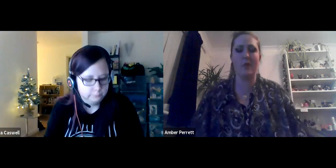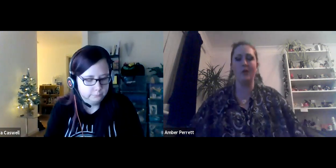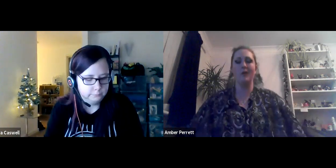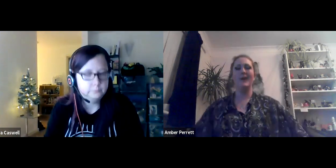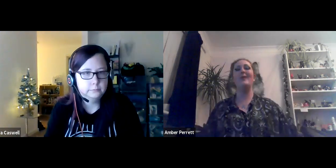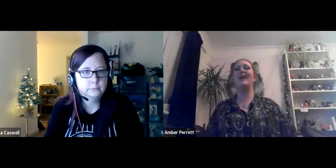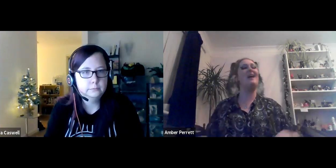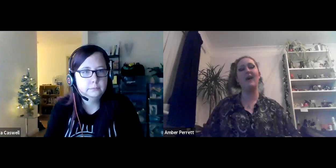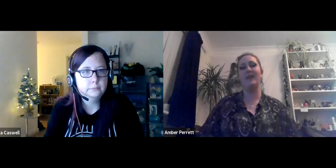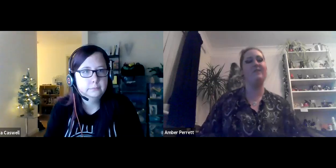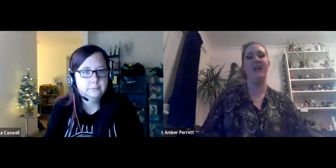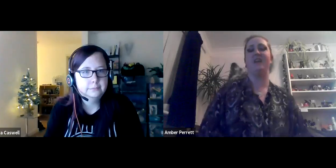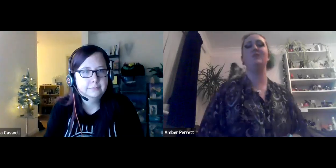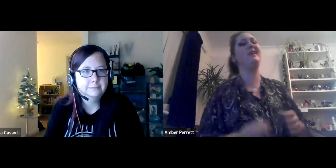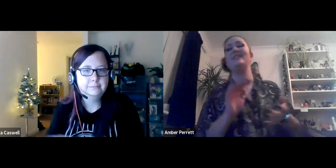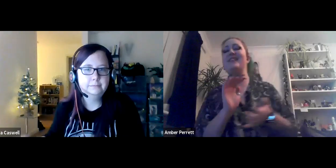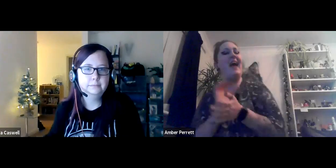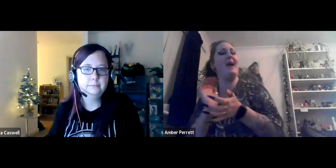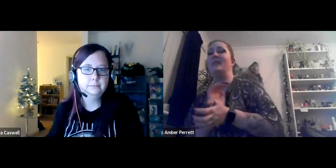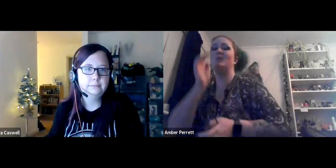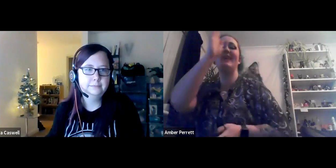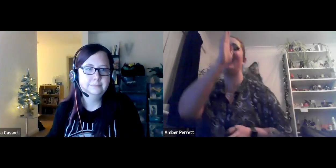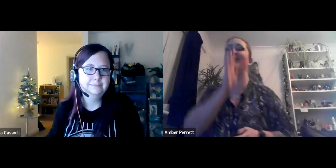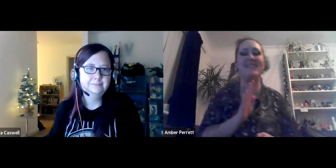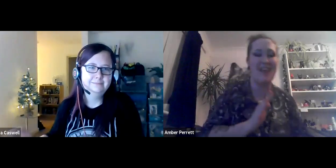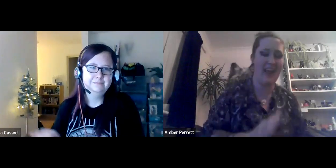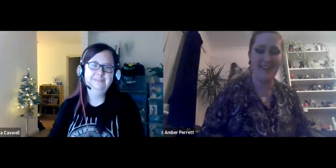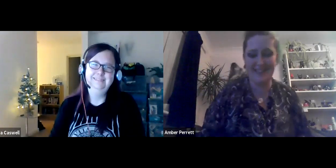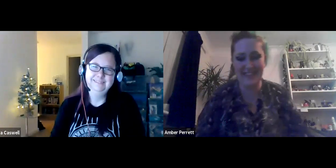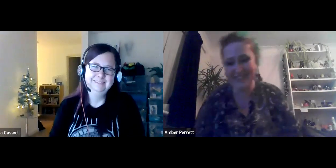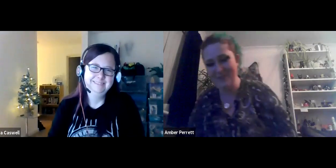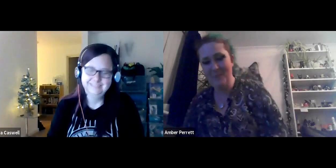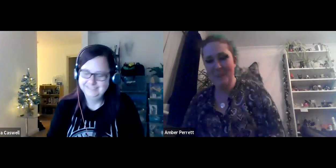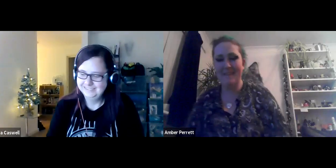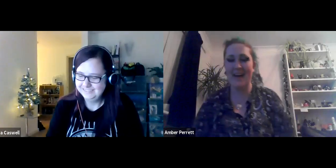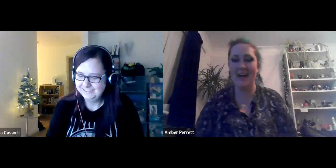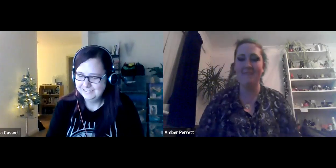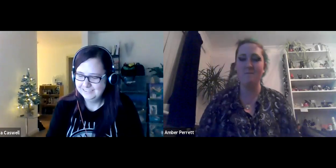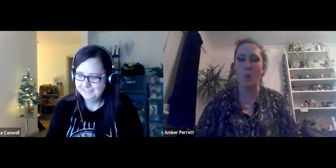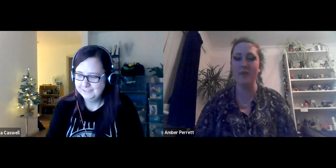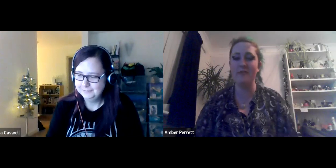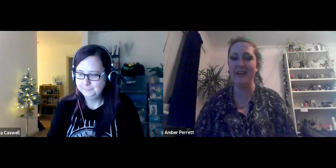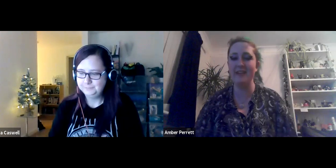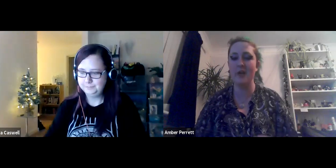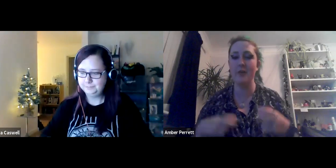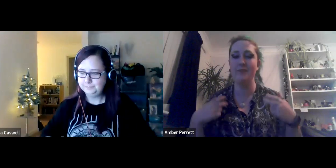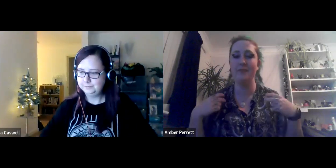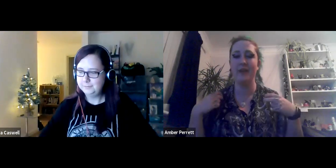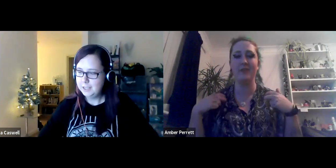got all the feelings. We got your happies. We got your sets. All right. What was feelings though? Feelings was